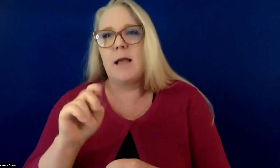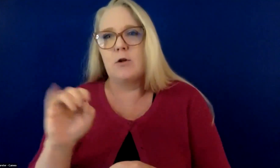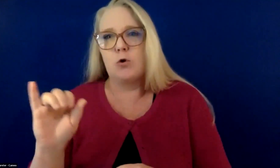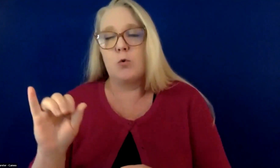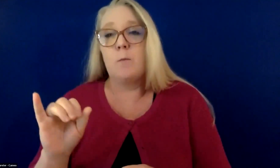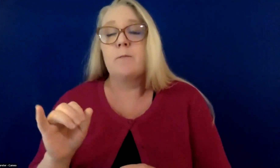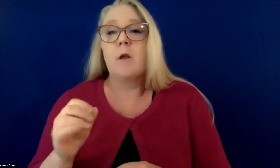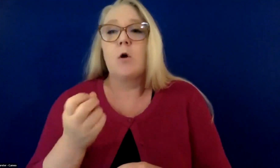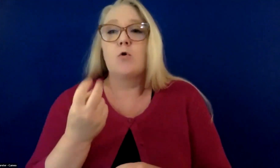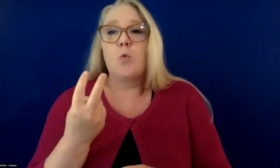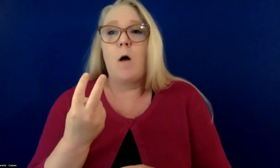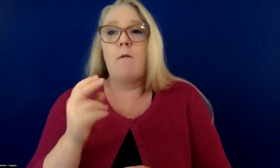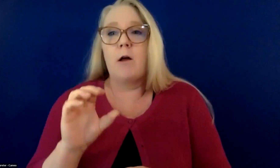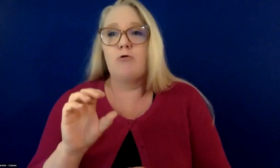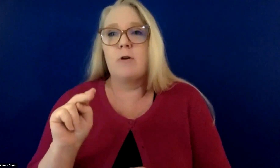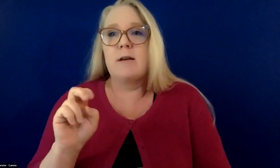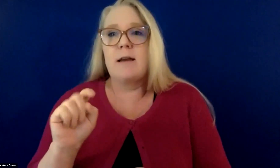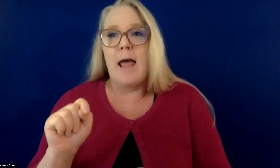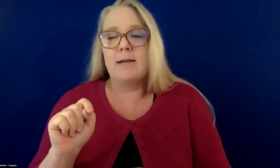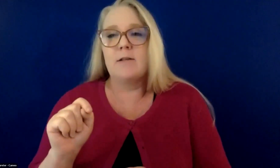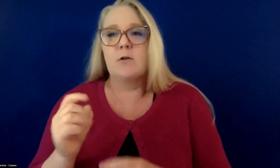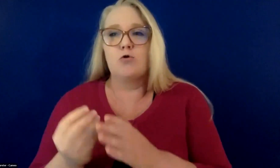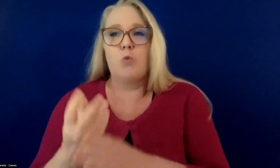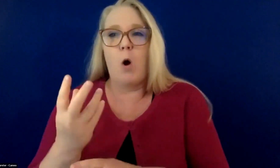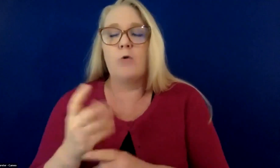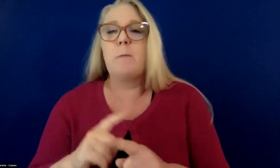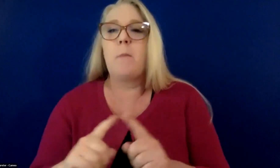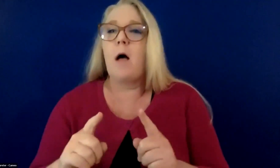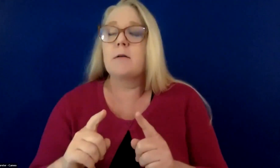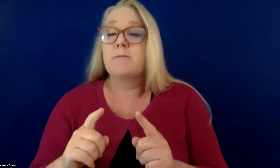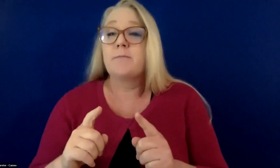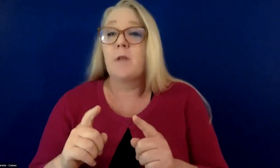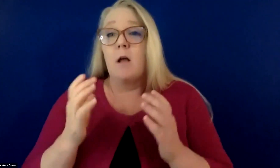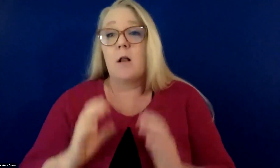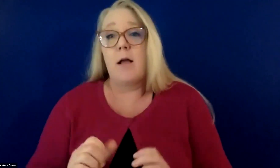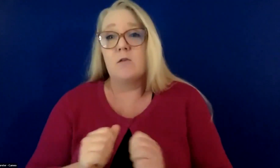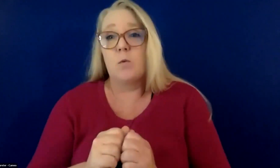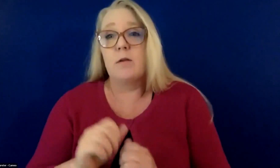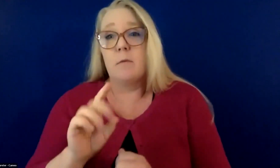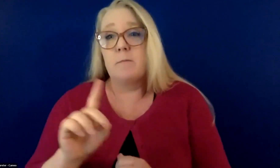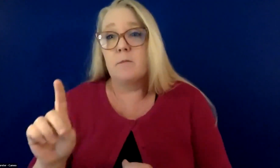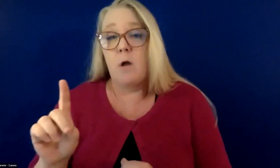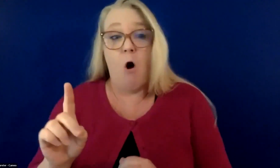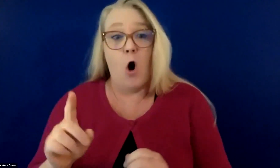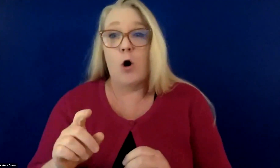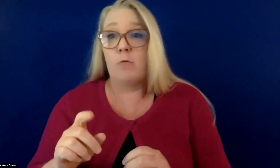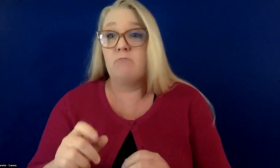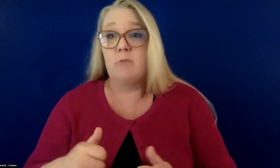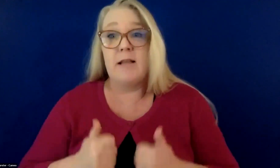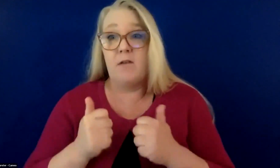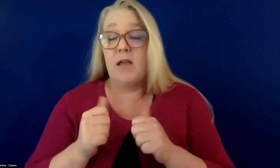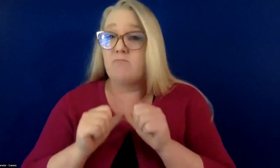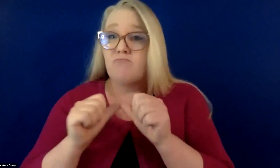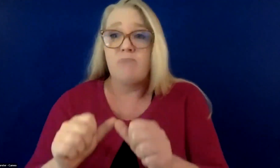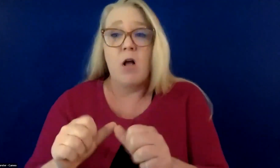1,200 net growth. But again, our clients with developmental disabilities are living longer and longer. They have much better health outcomes than